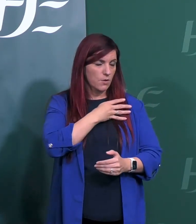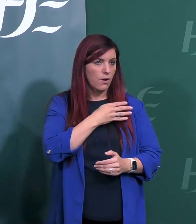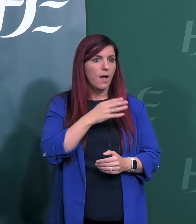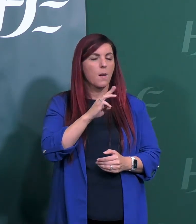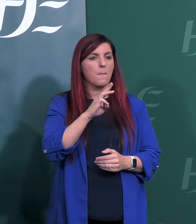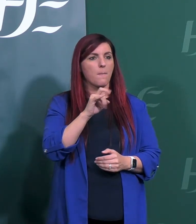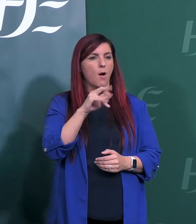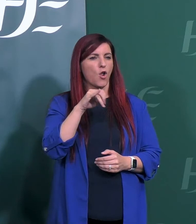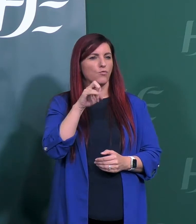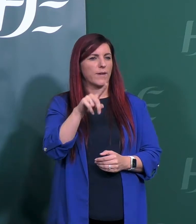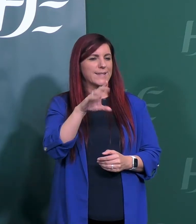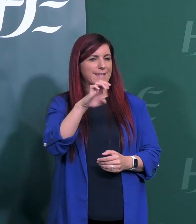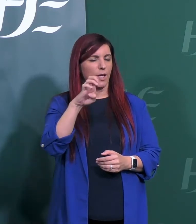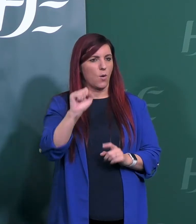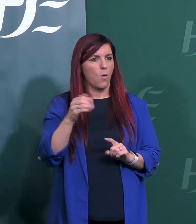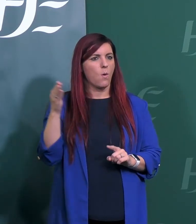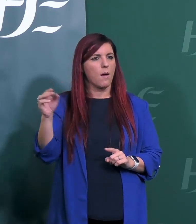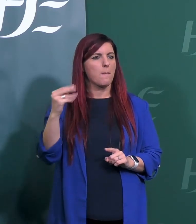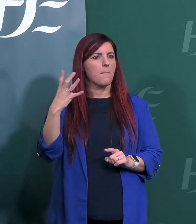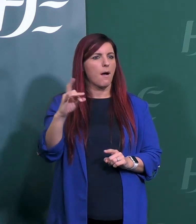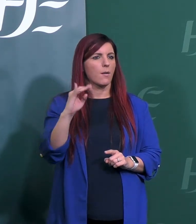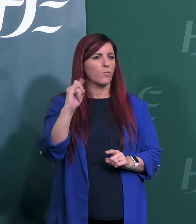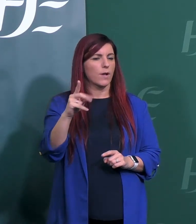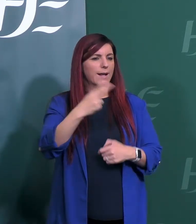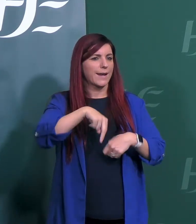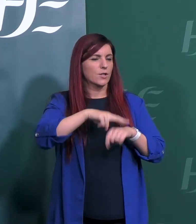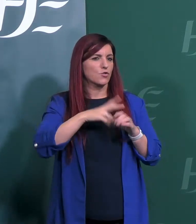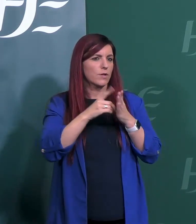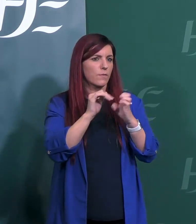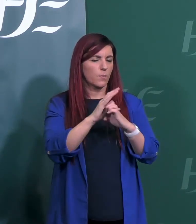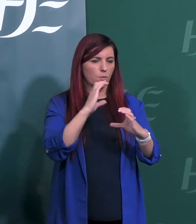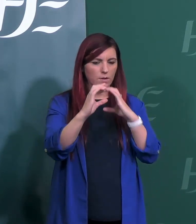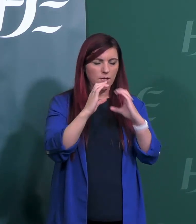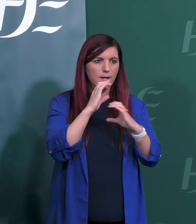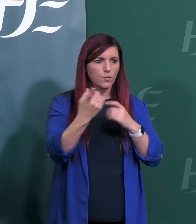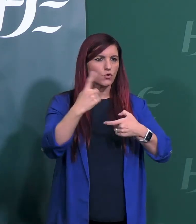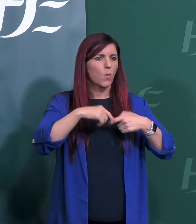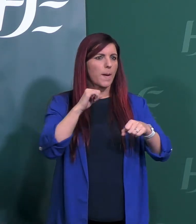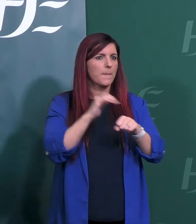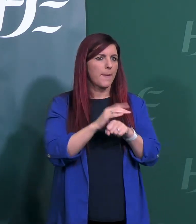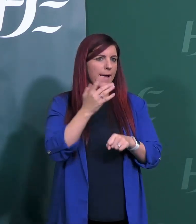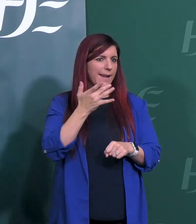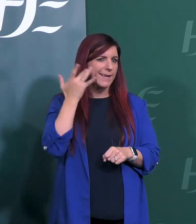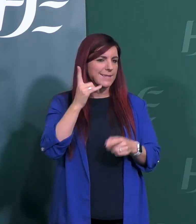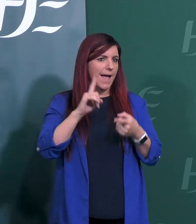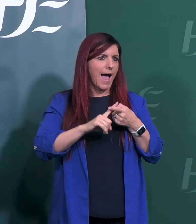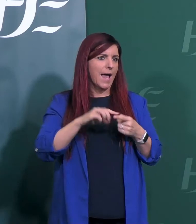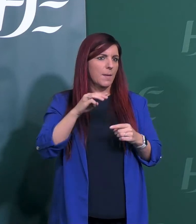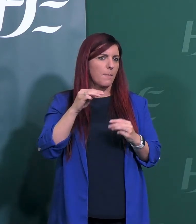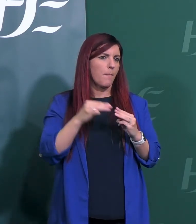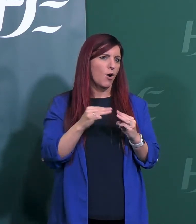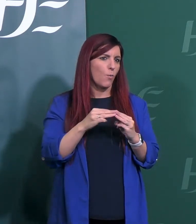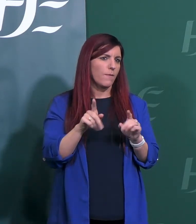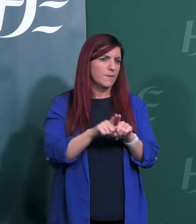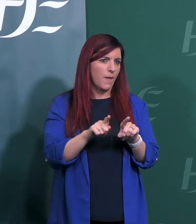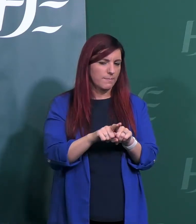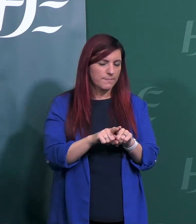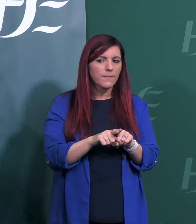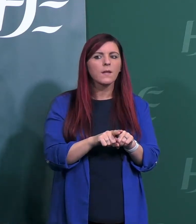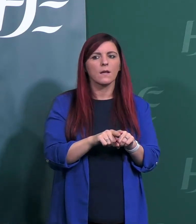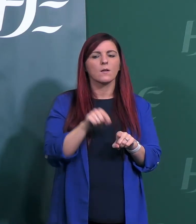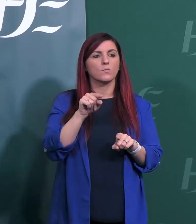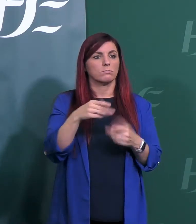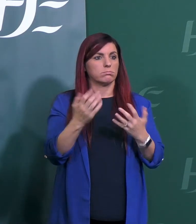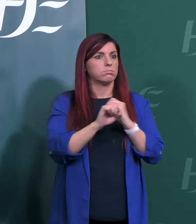Reid, CEO. And I'm Mark Brennock, National Director of Communications, and welcome to Lisa and Margaret, our Irish Sign Language interpreters. This briefing is